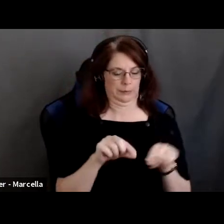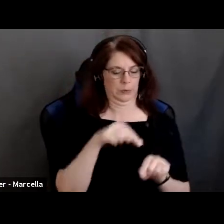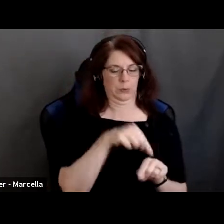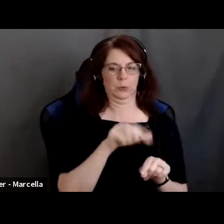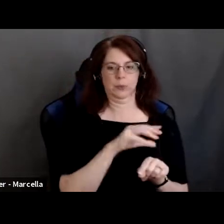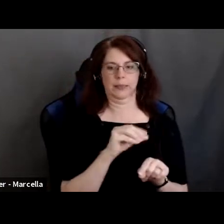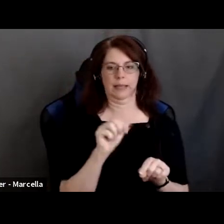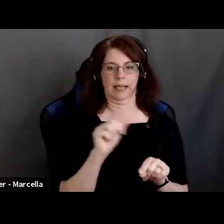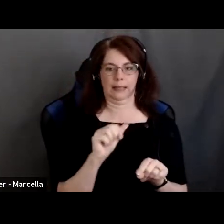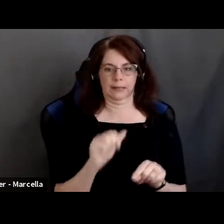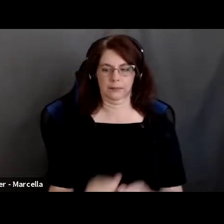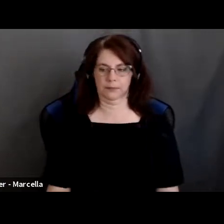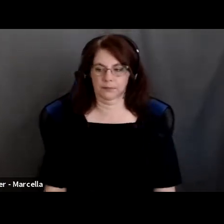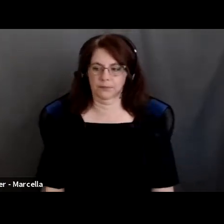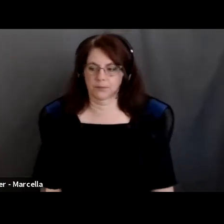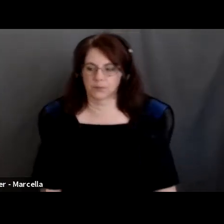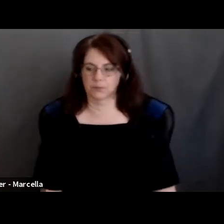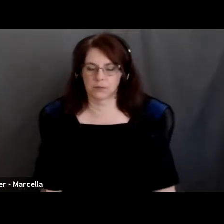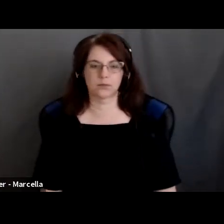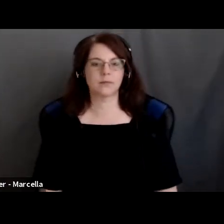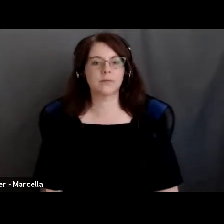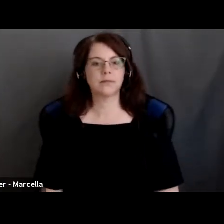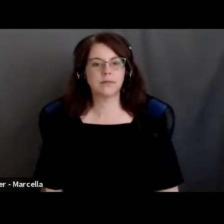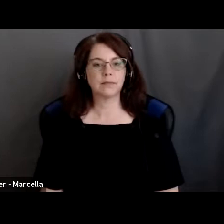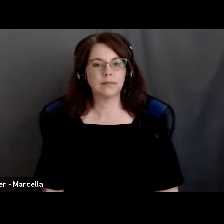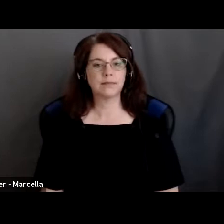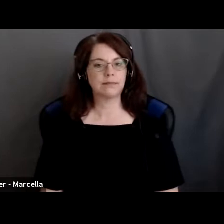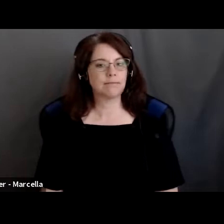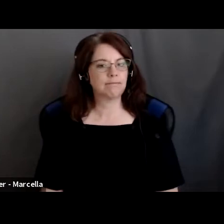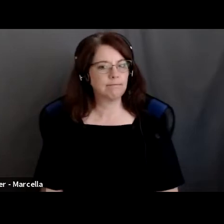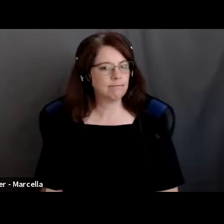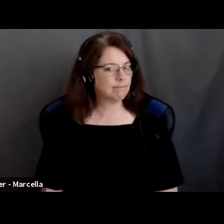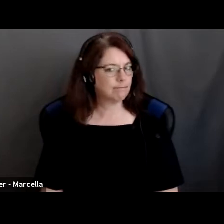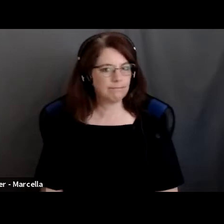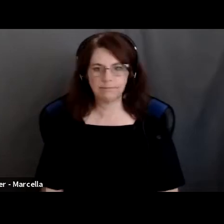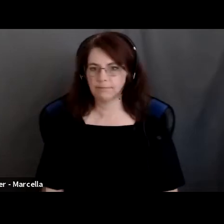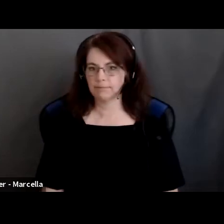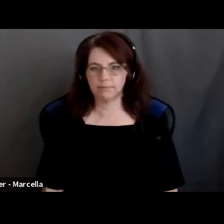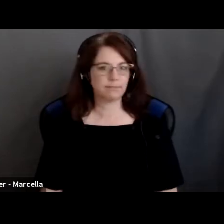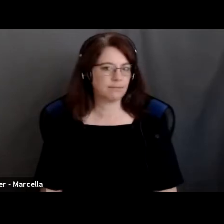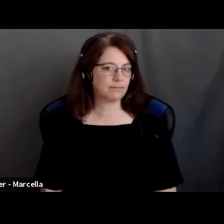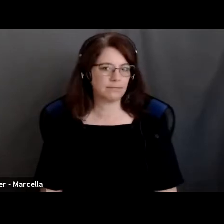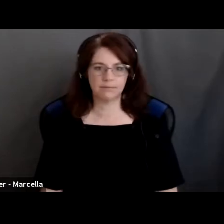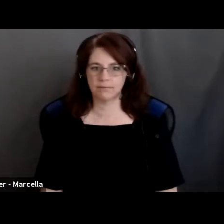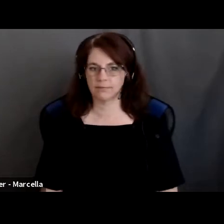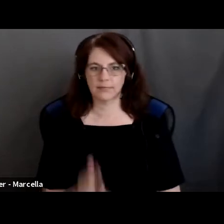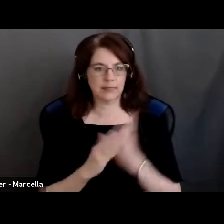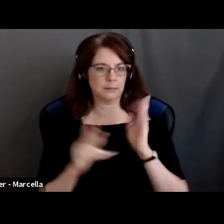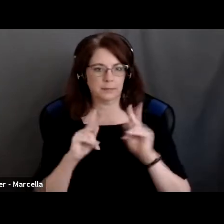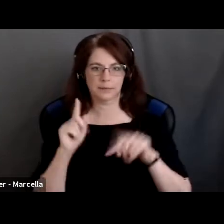menu bar, in the Q&A chat. It's saying, can we still see the interpreter?